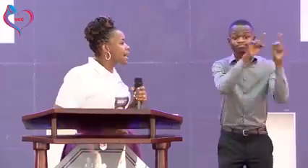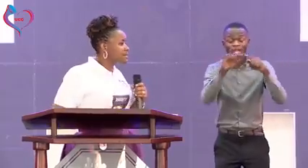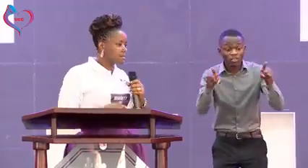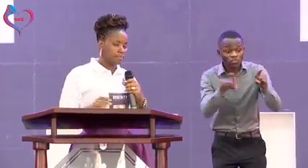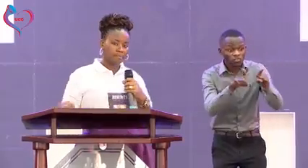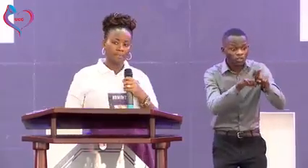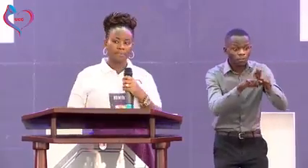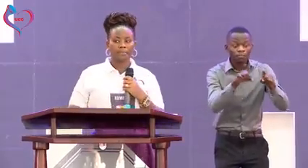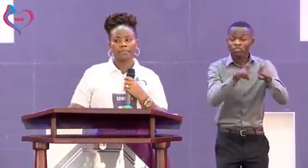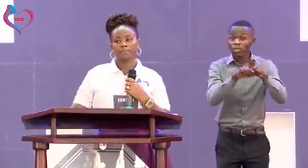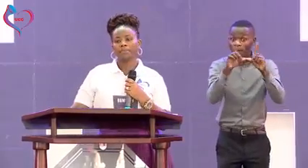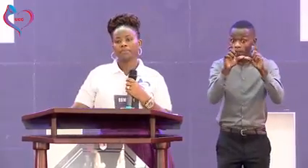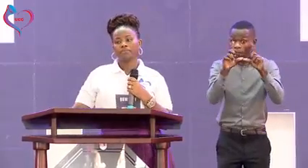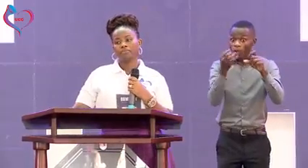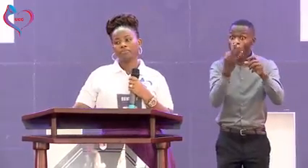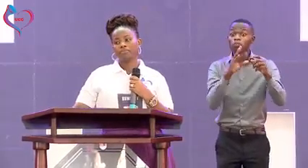of man.